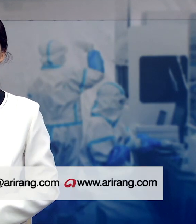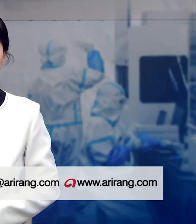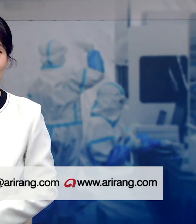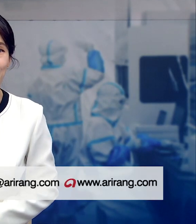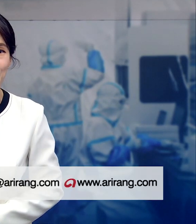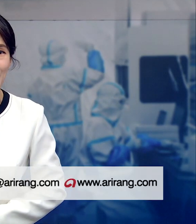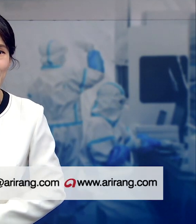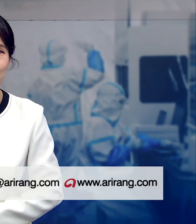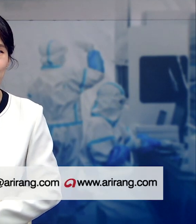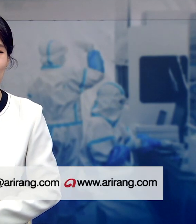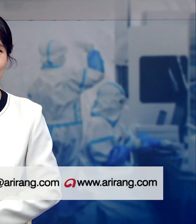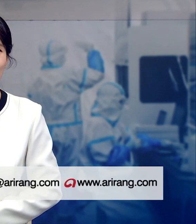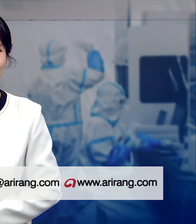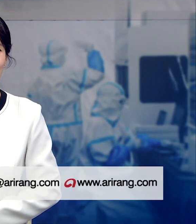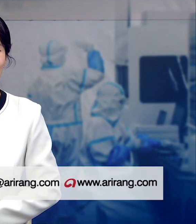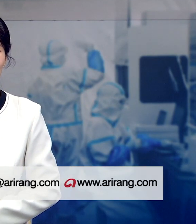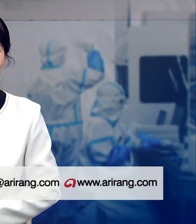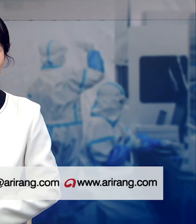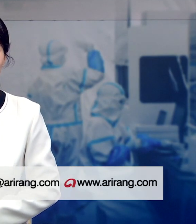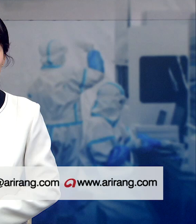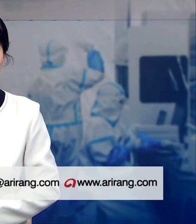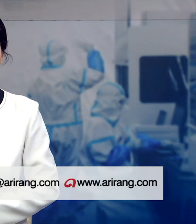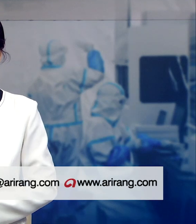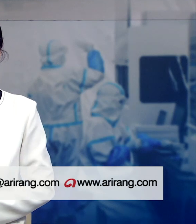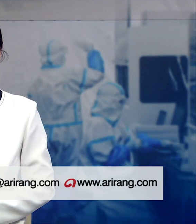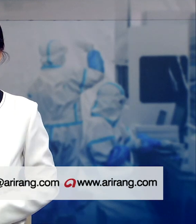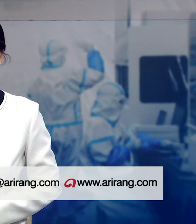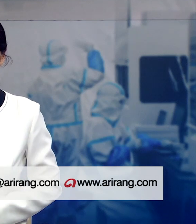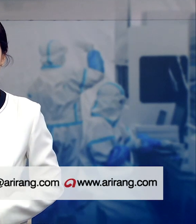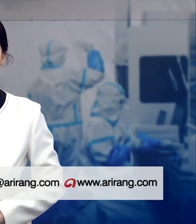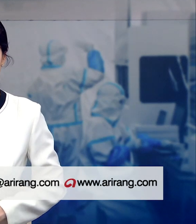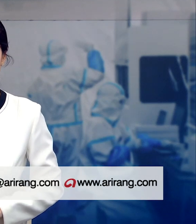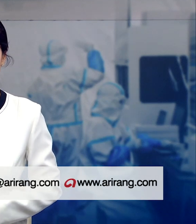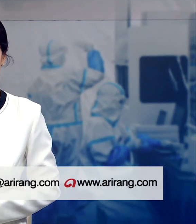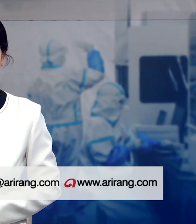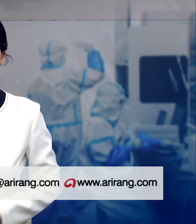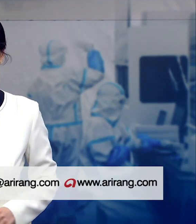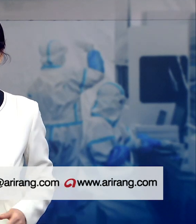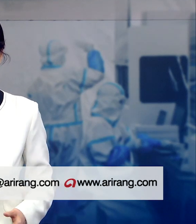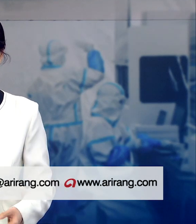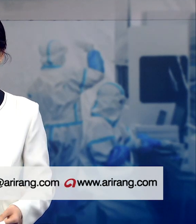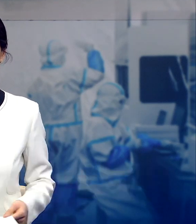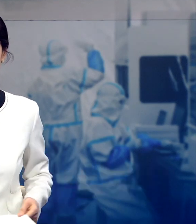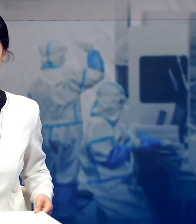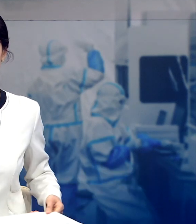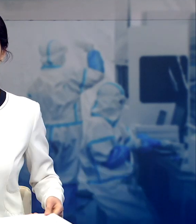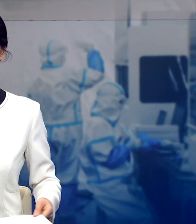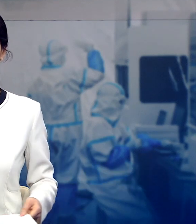And on that humane note, we end today's coverage of the pandemic. Thank you for watching. See you tomorrow.